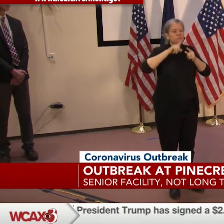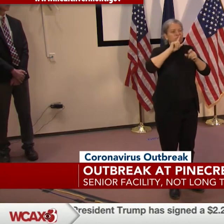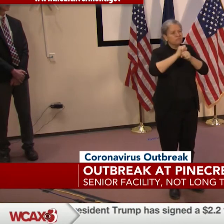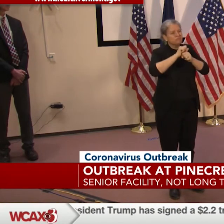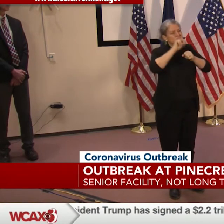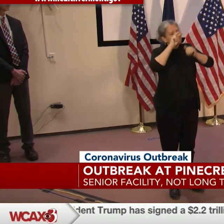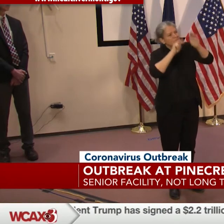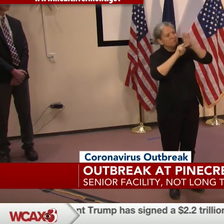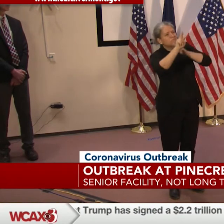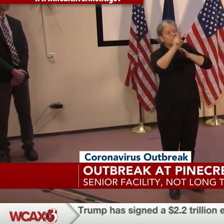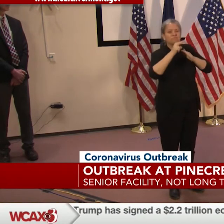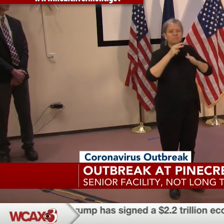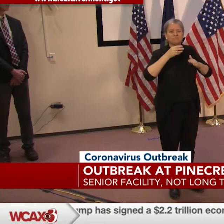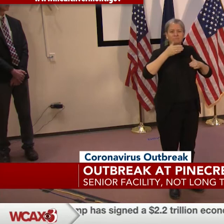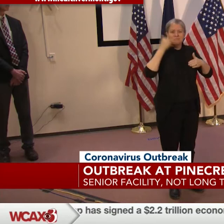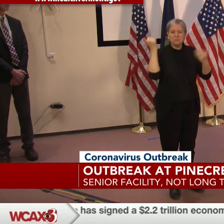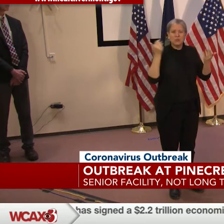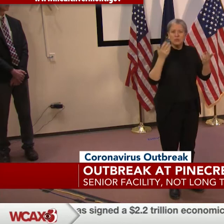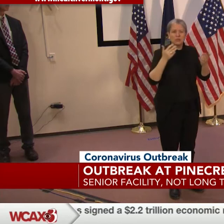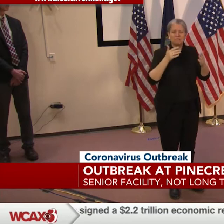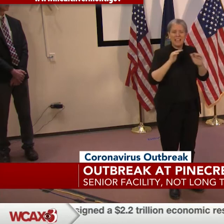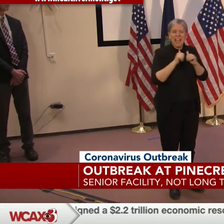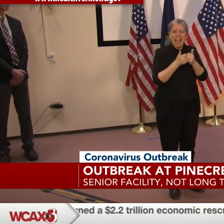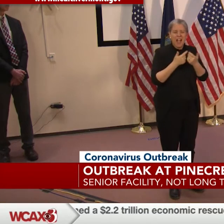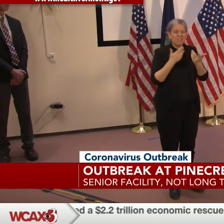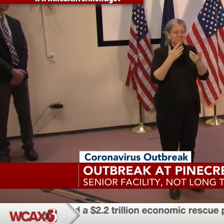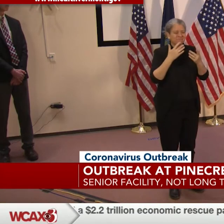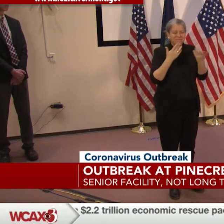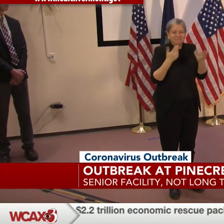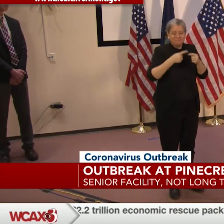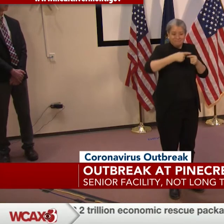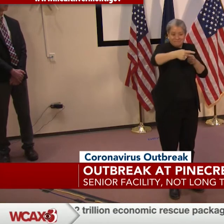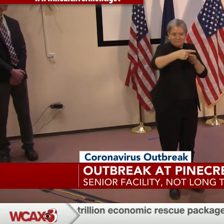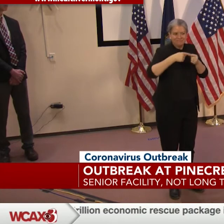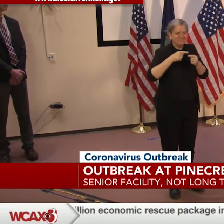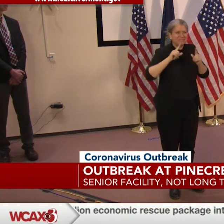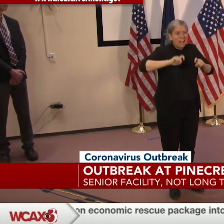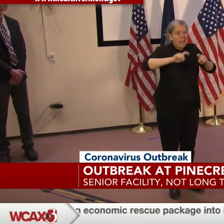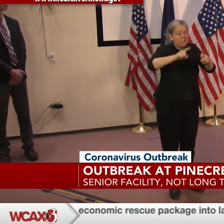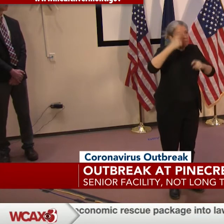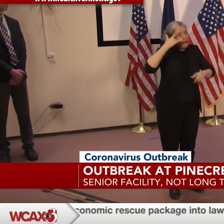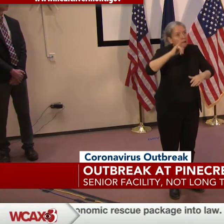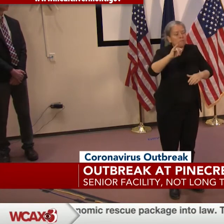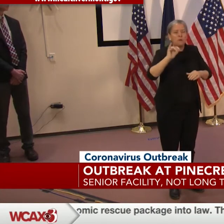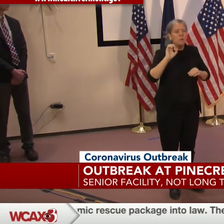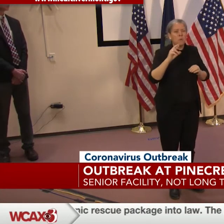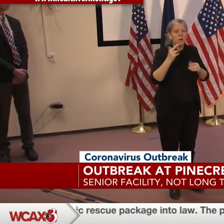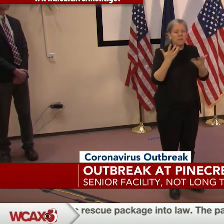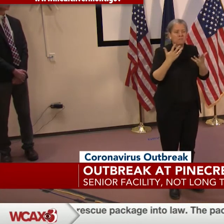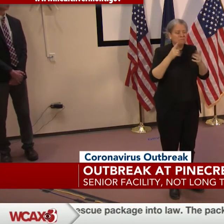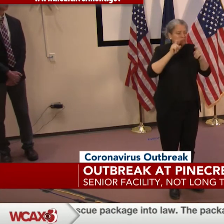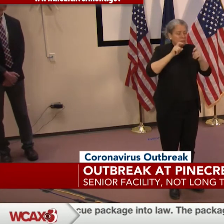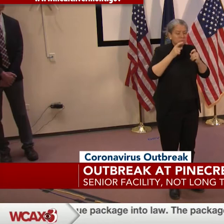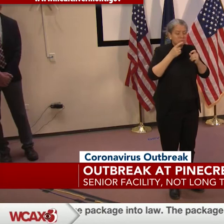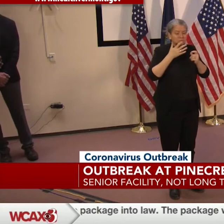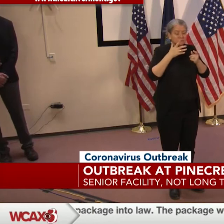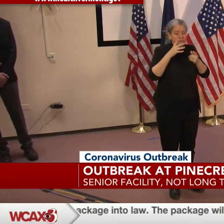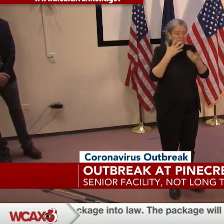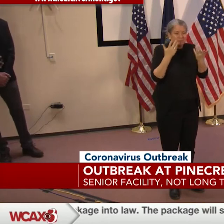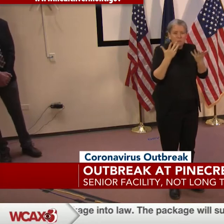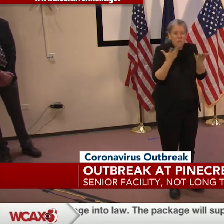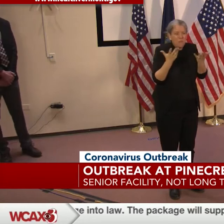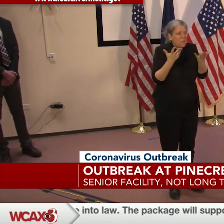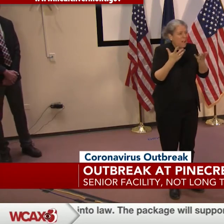resulting from staying in place might be? I mean, how long can we, will we have to wait to see